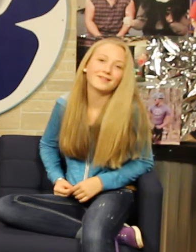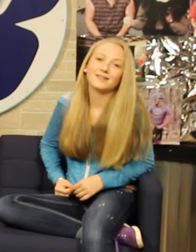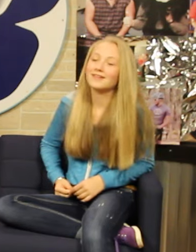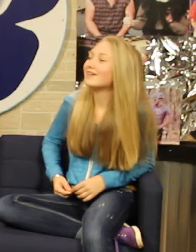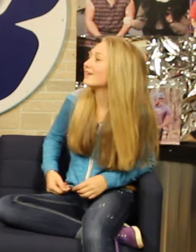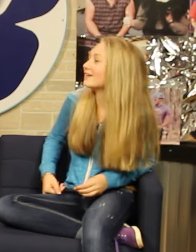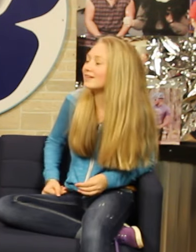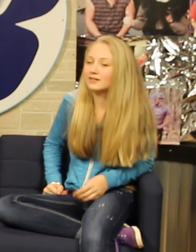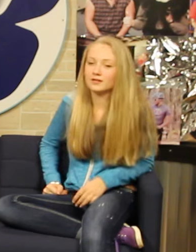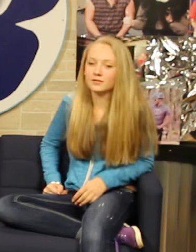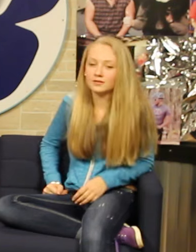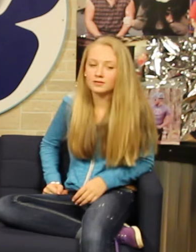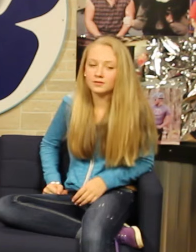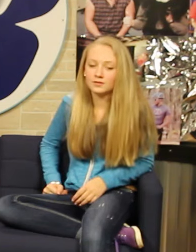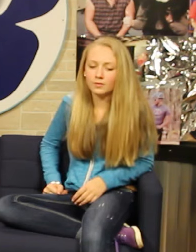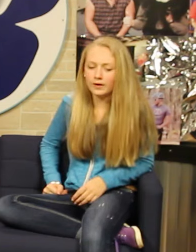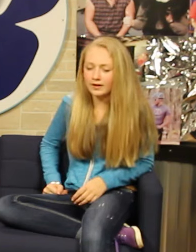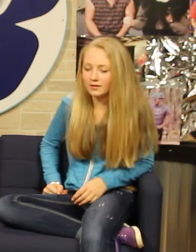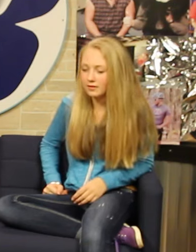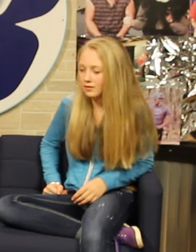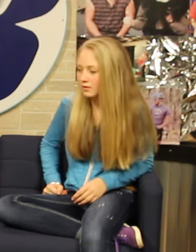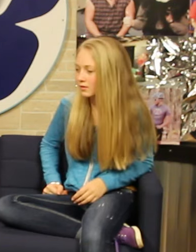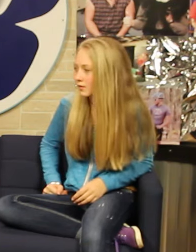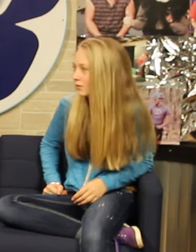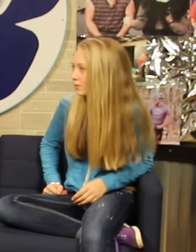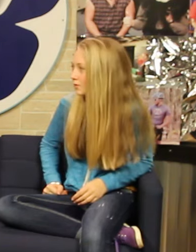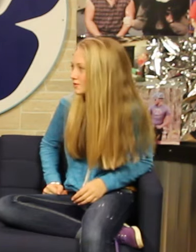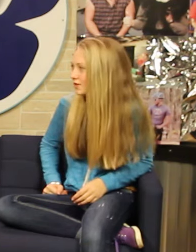Thanks for joining us for this week's Lumberjack Live. Wait, where's Fluffy?